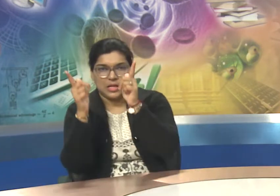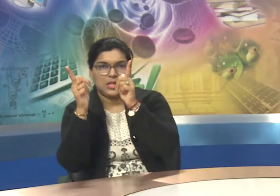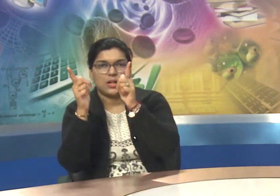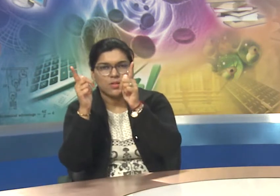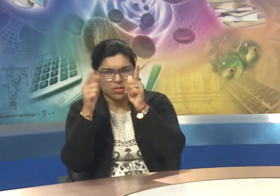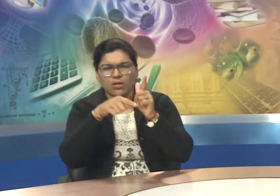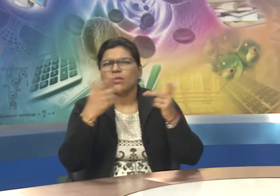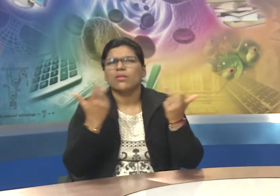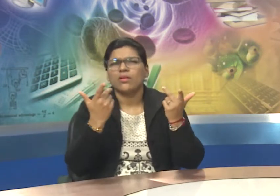very well